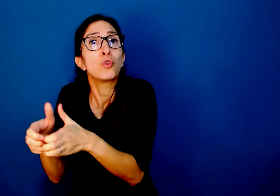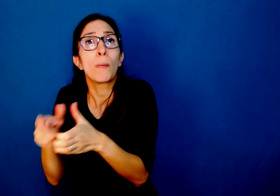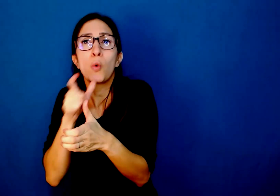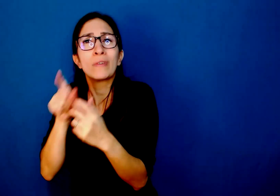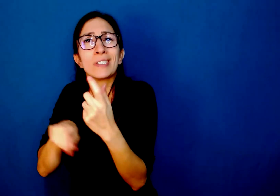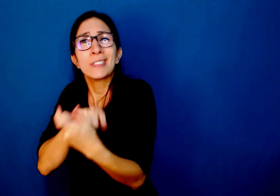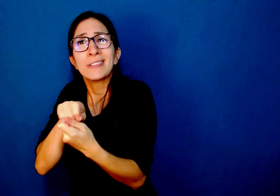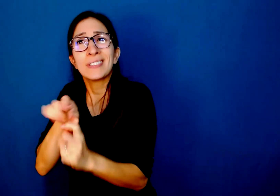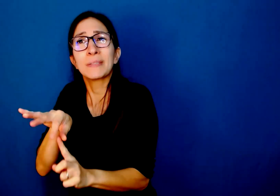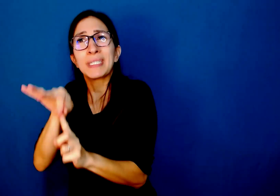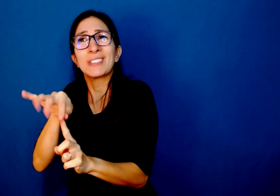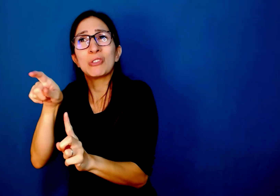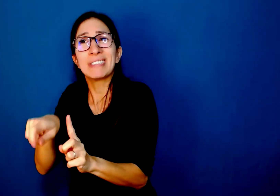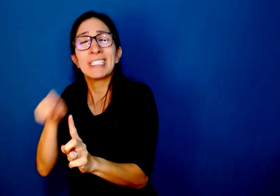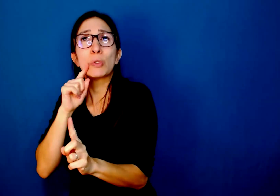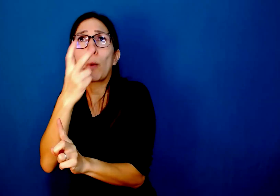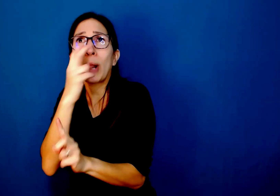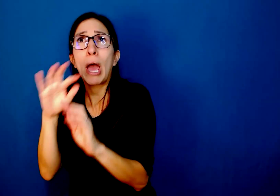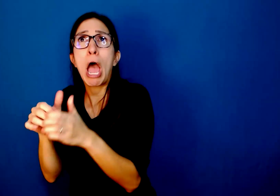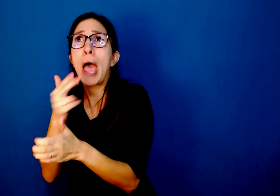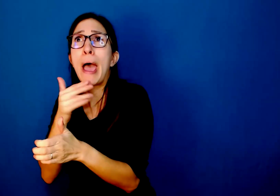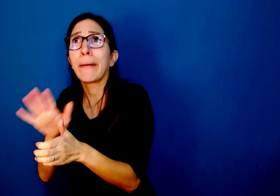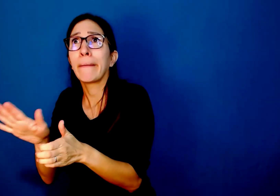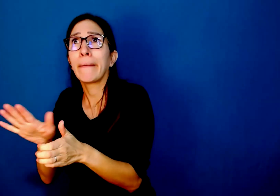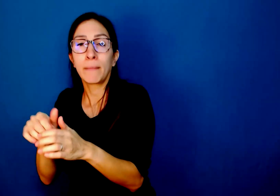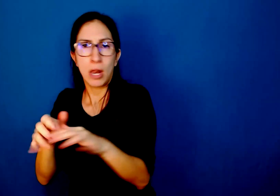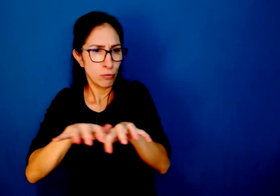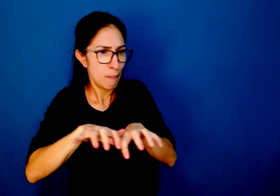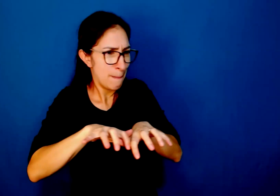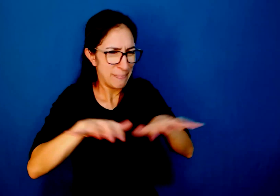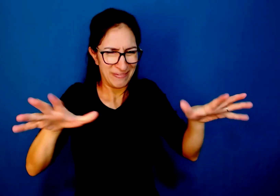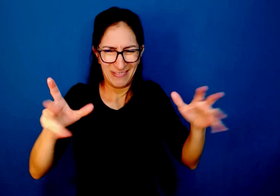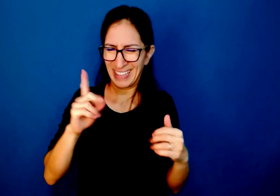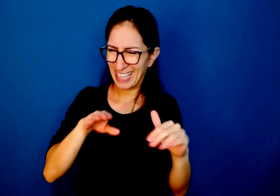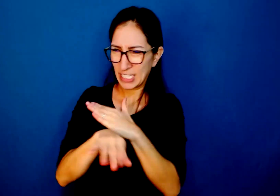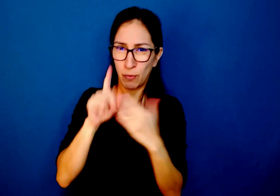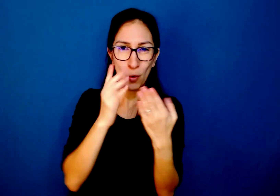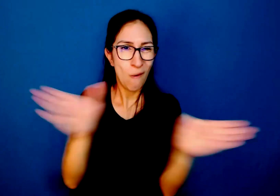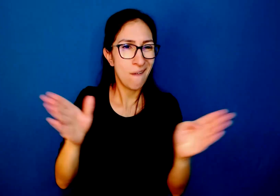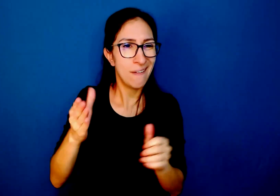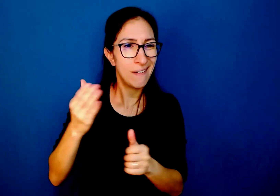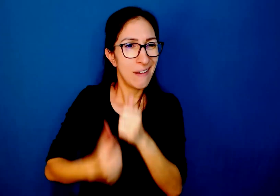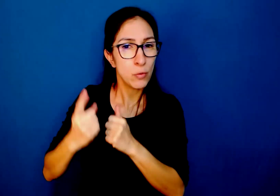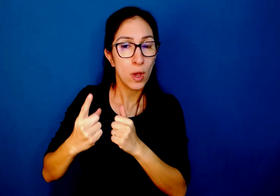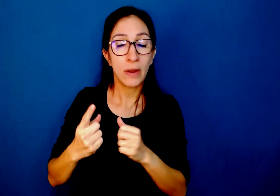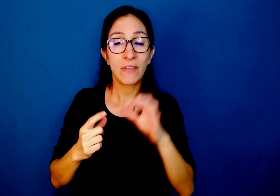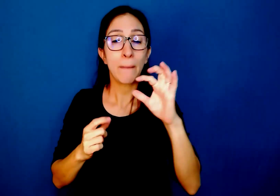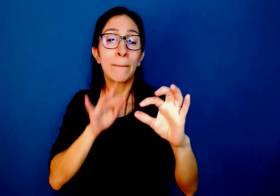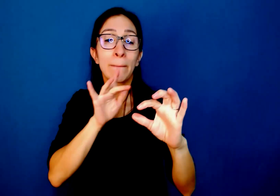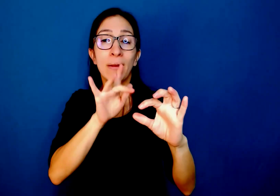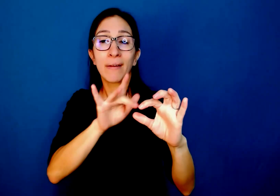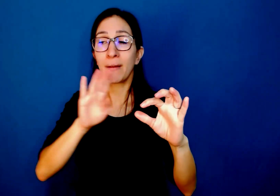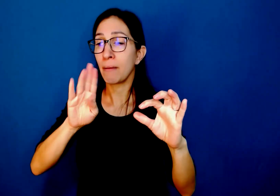blind people. But the truth is, accessibility benefits everybody. When we make buttons bigger to help users with